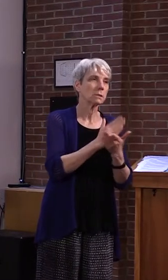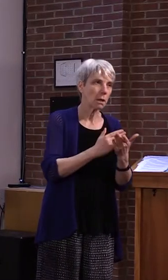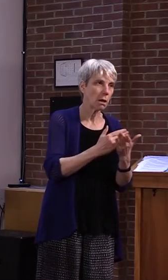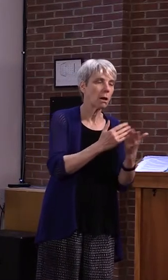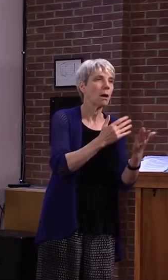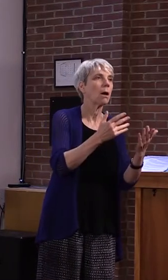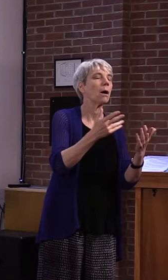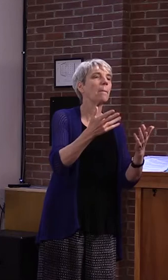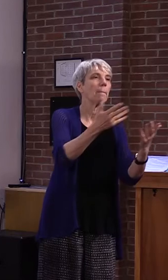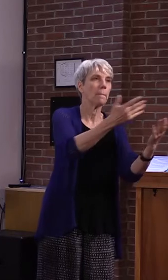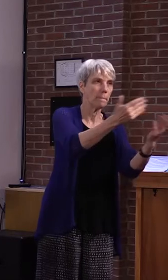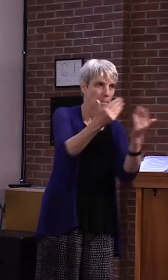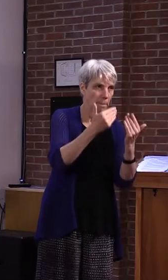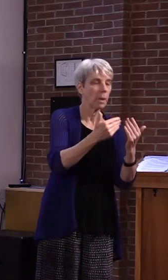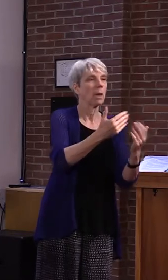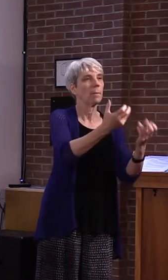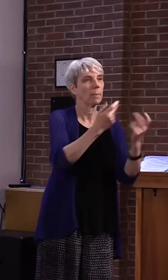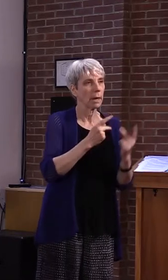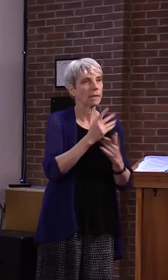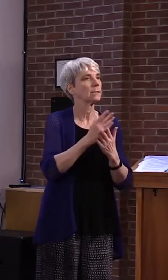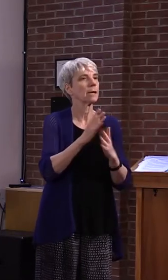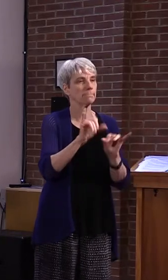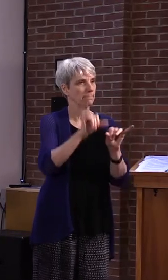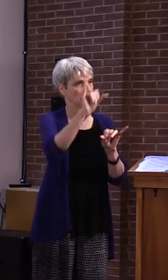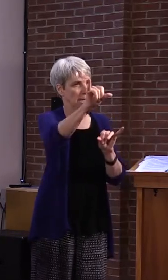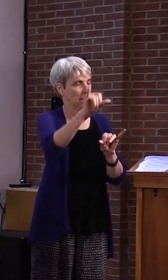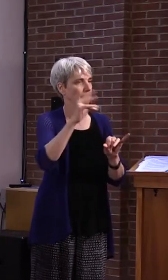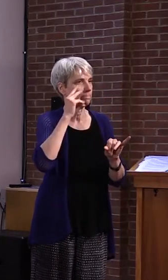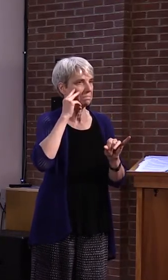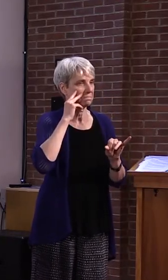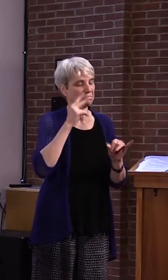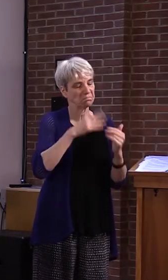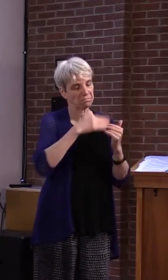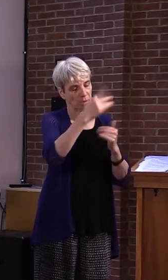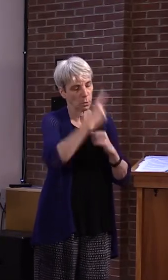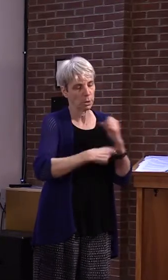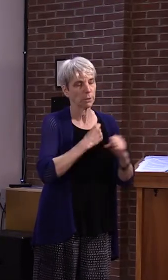that population back over the course of this year.